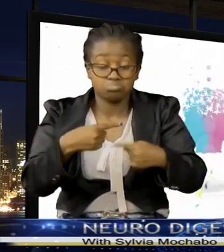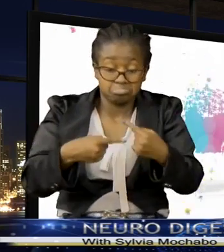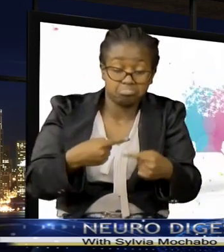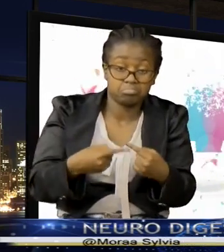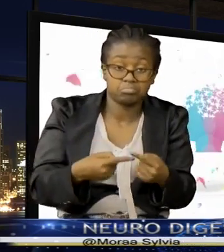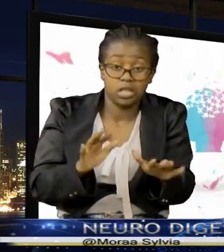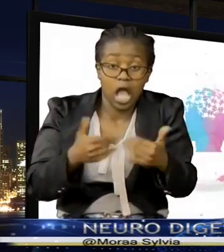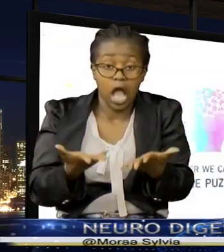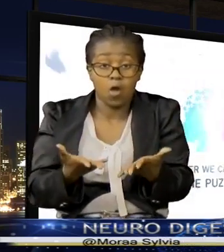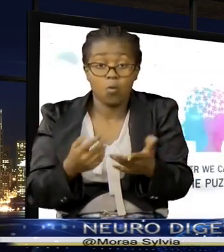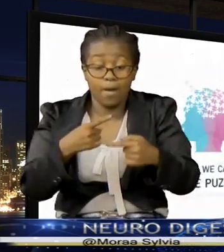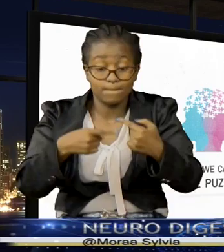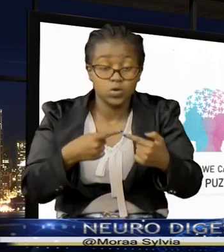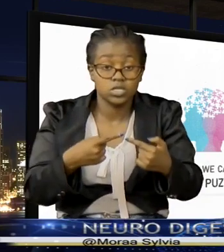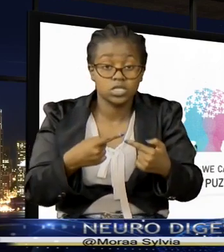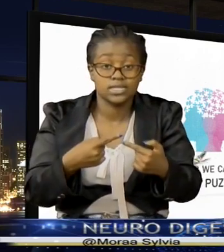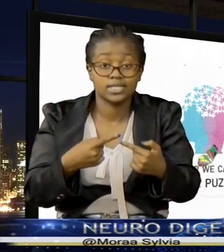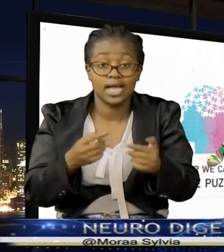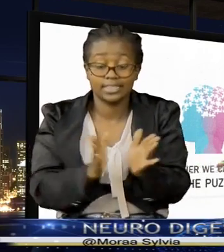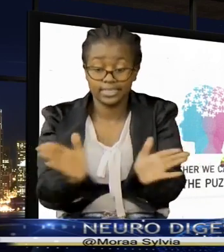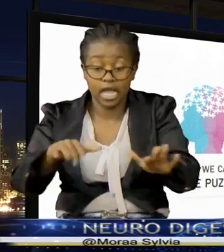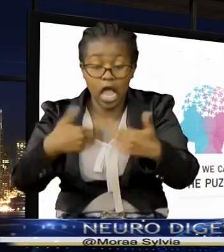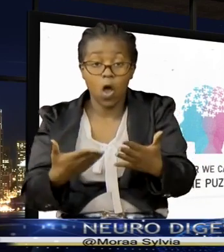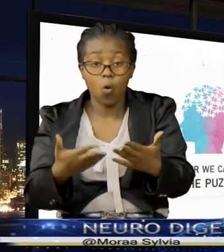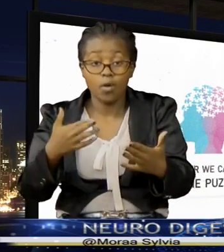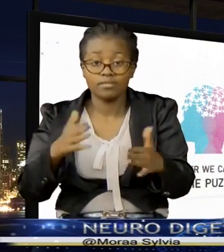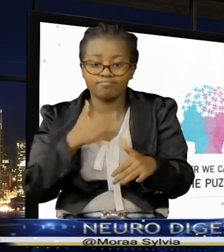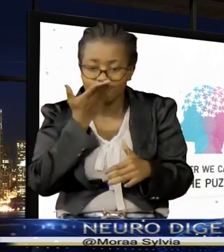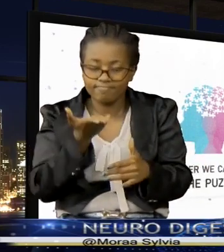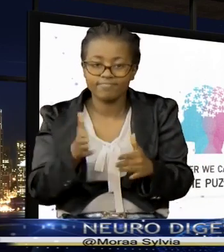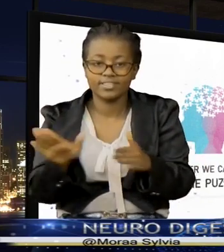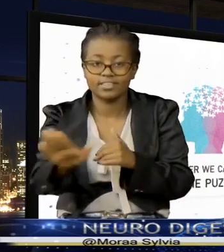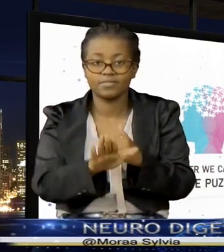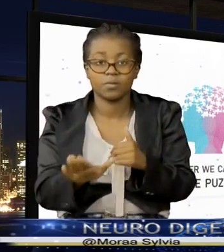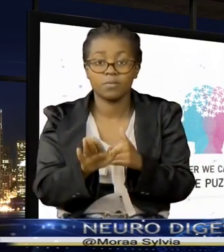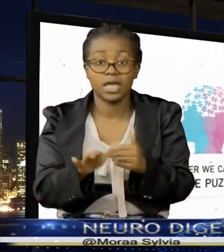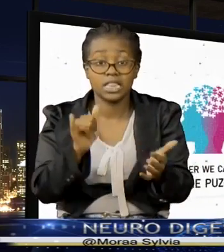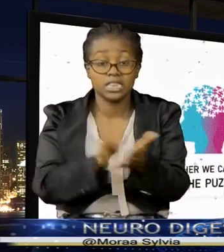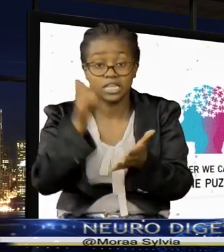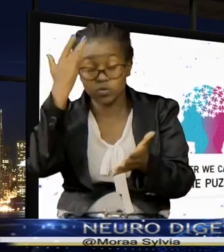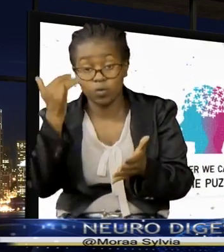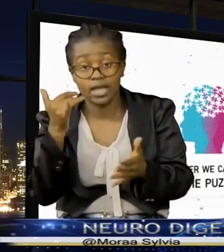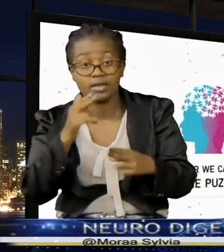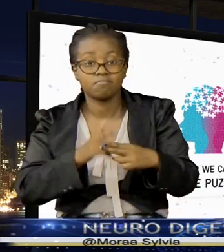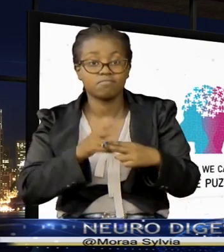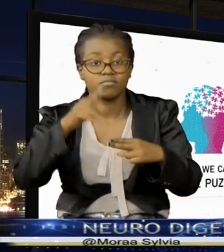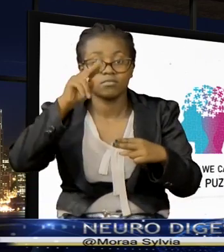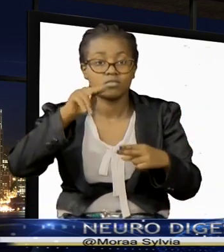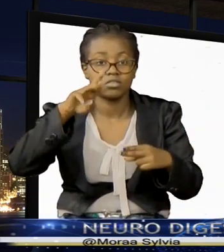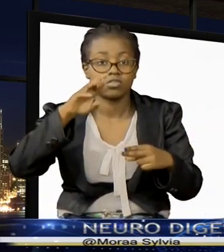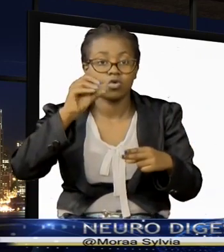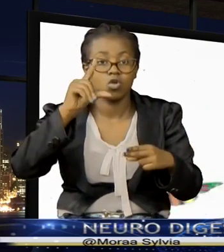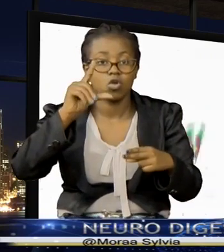operate, how we process, and generally how we respond in the environment. That is why they're called